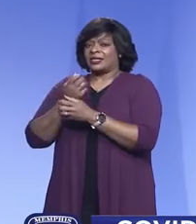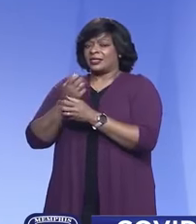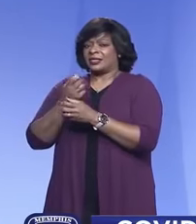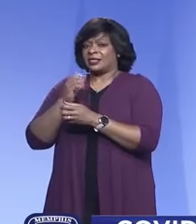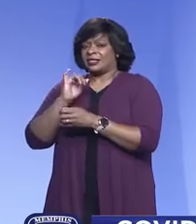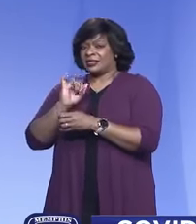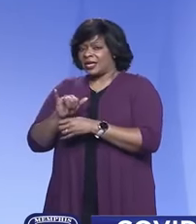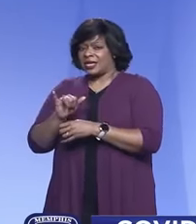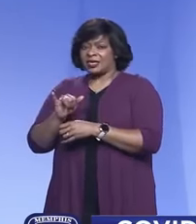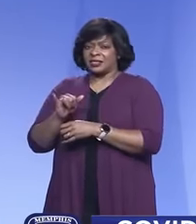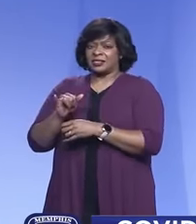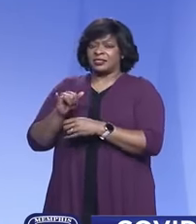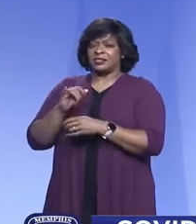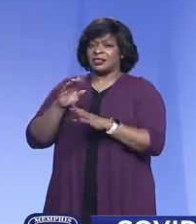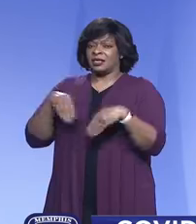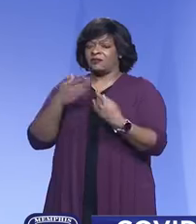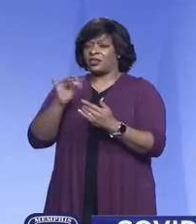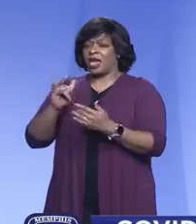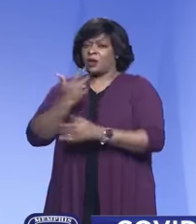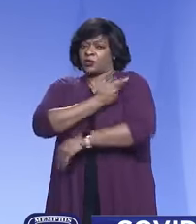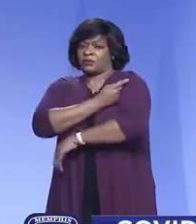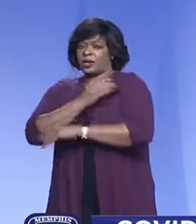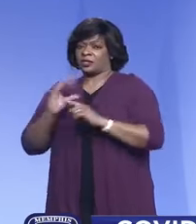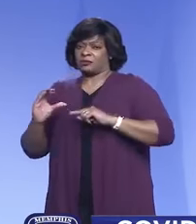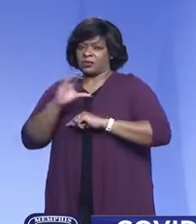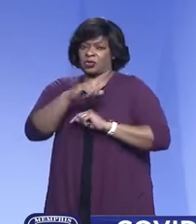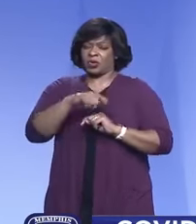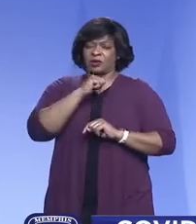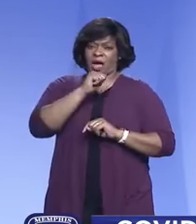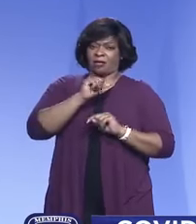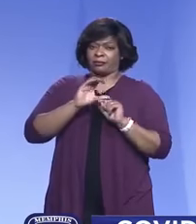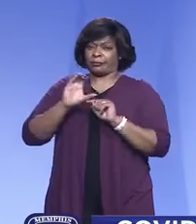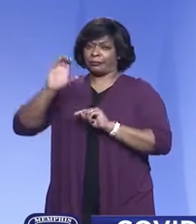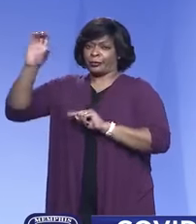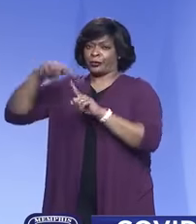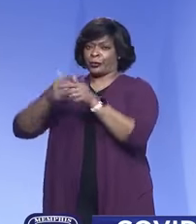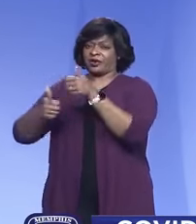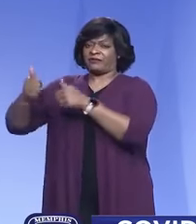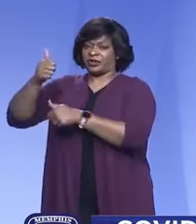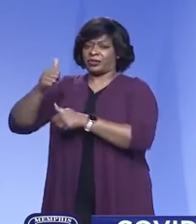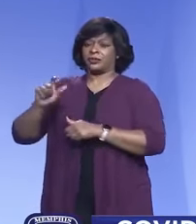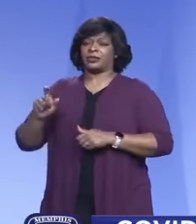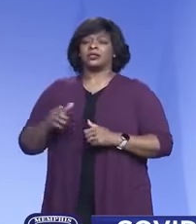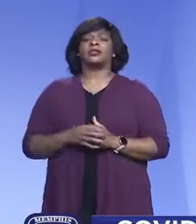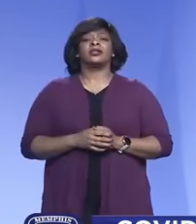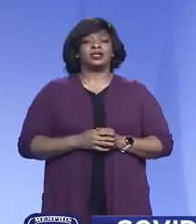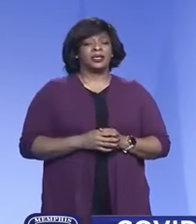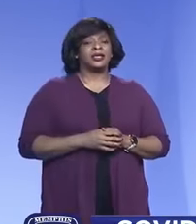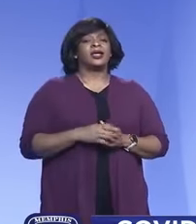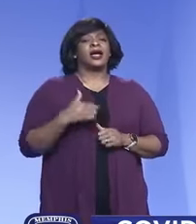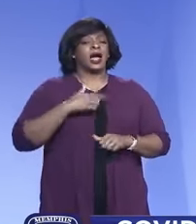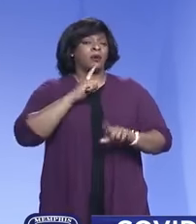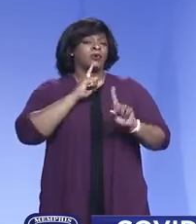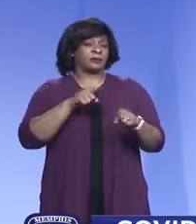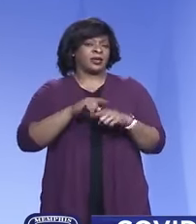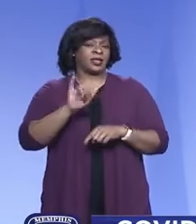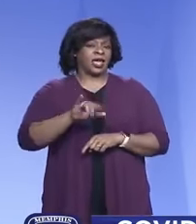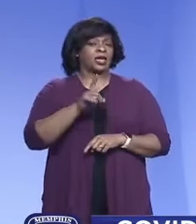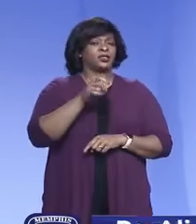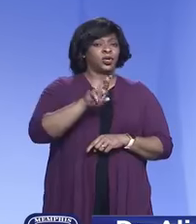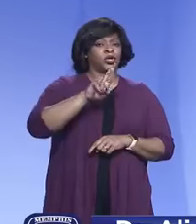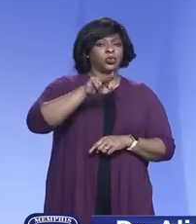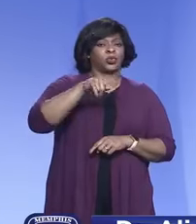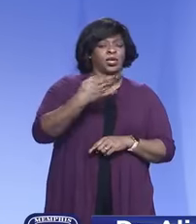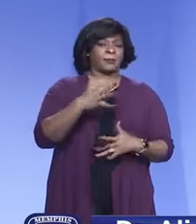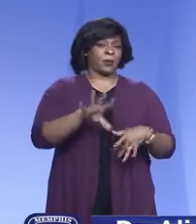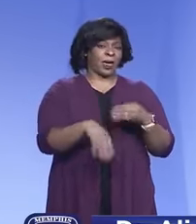gives kind of these types of responsibilities to you all, not, elected officials. So I'll respond to that, and then Dr. Randolph may want